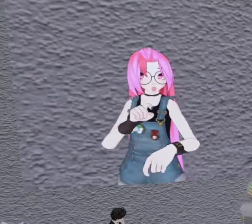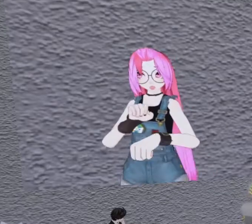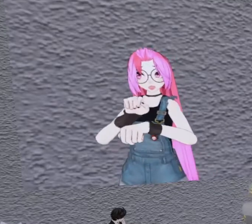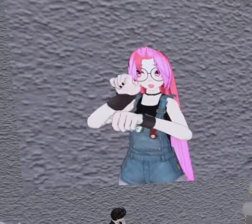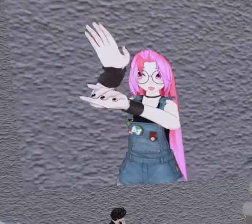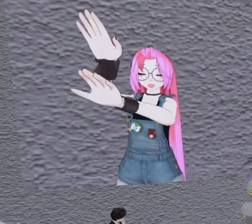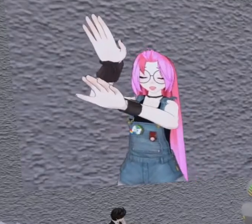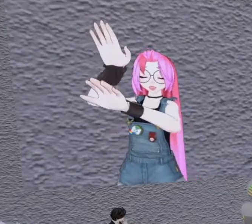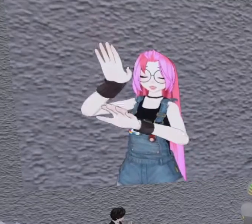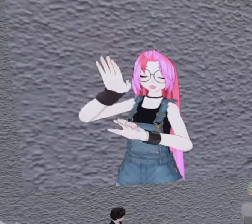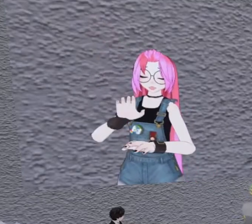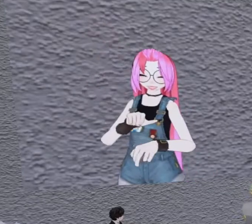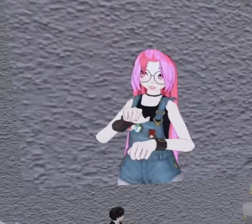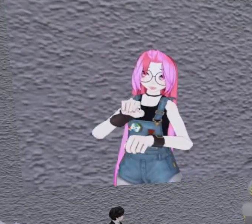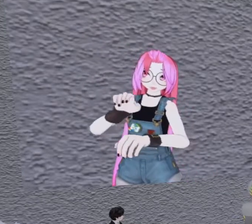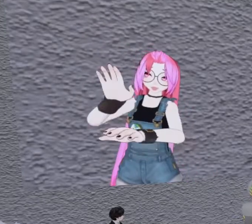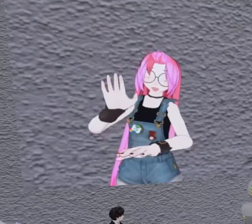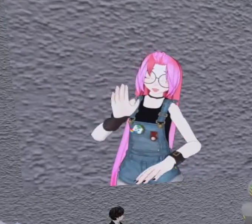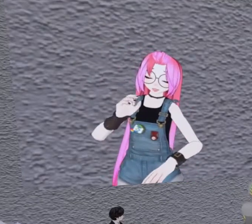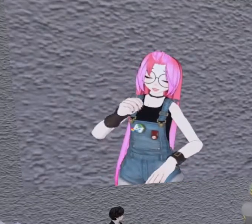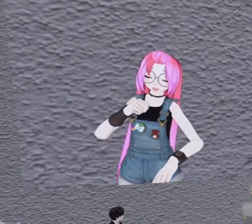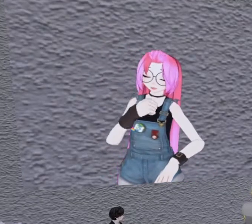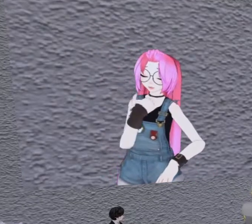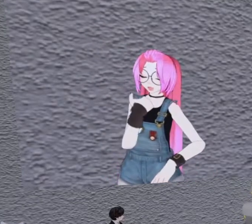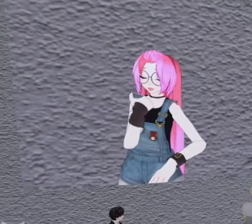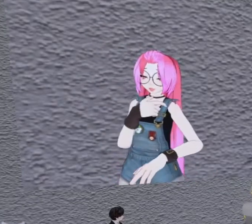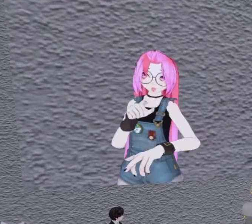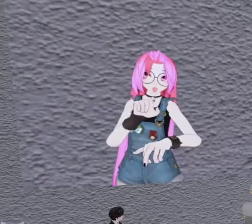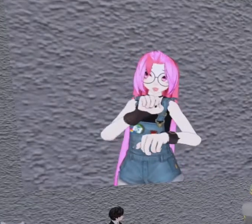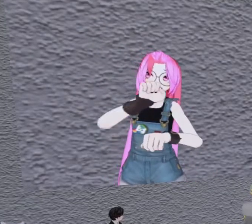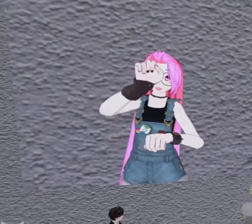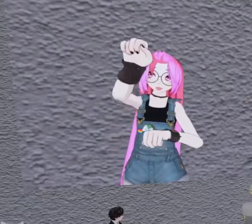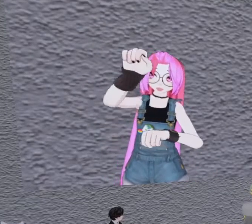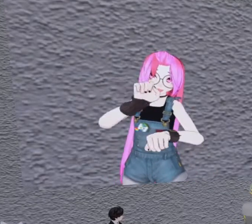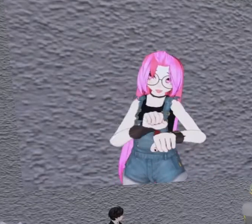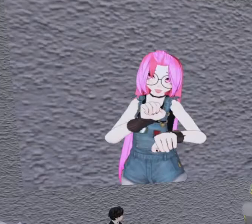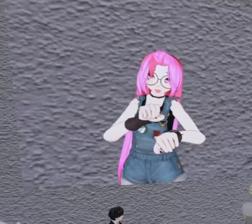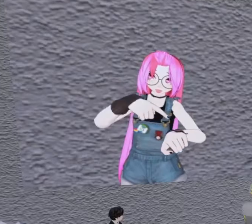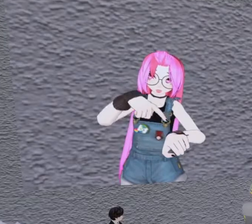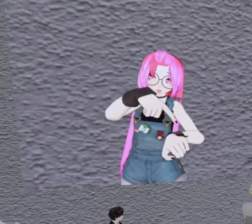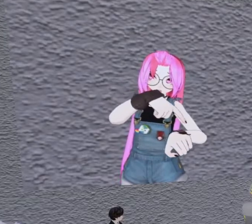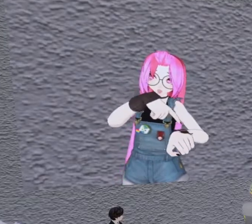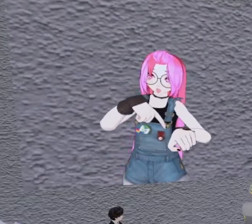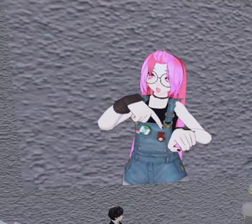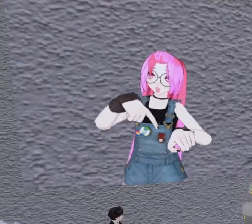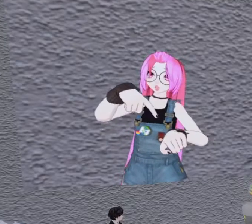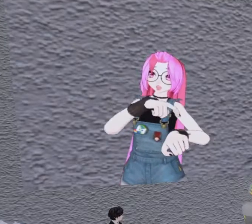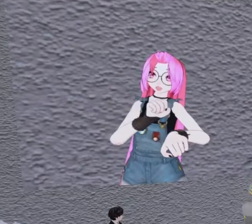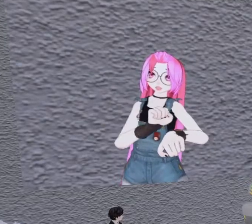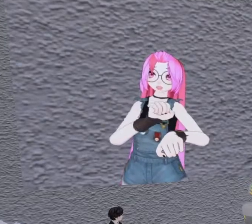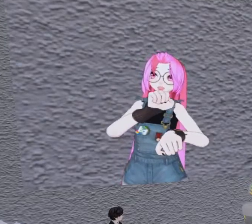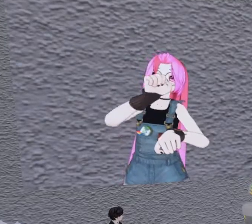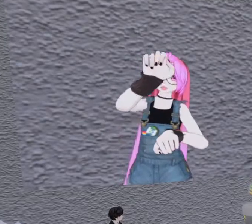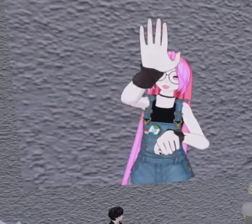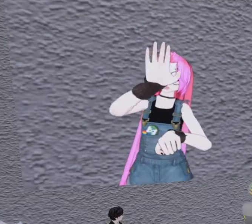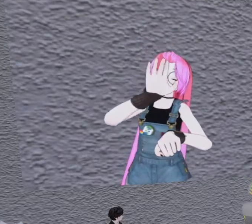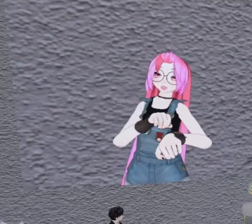that, that would make sense. Yeah. I've always used this, though. I've always used it because I think of this like a foundation rock, and you're building on